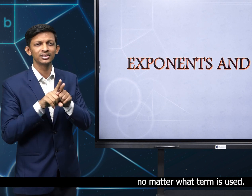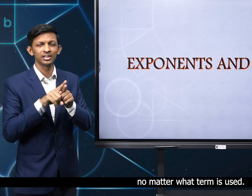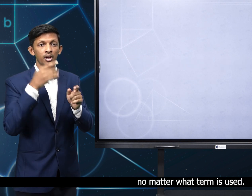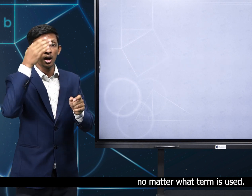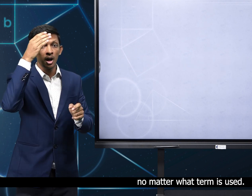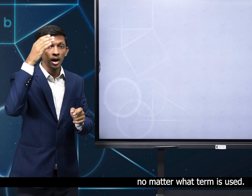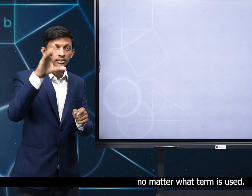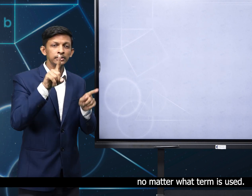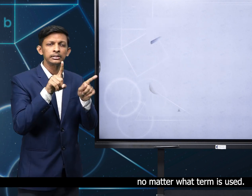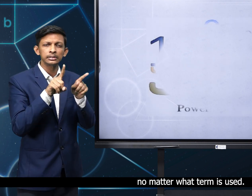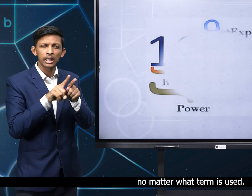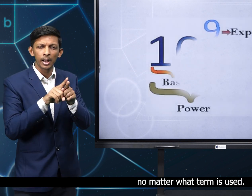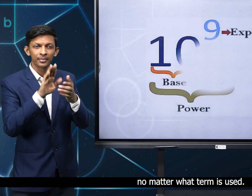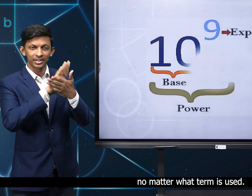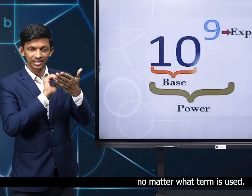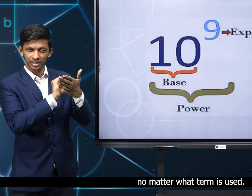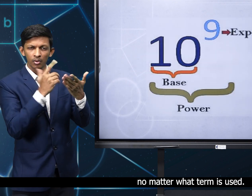matter what term is used.